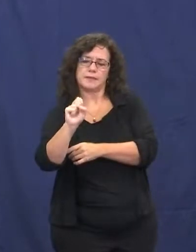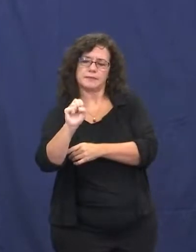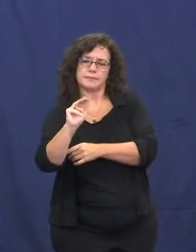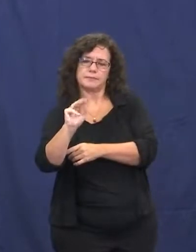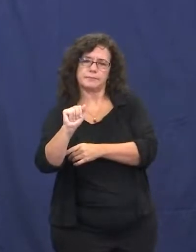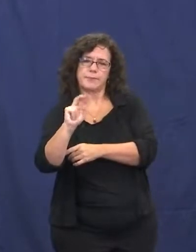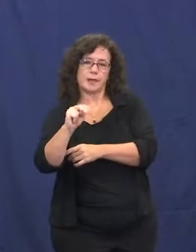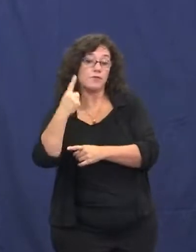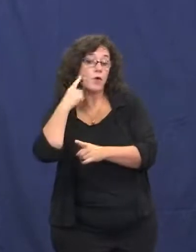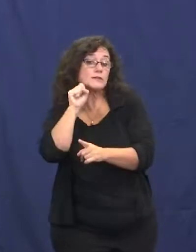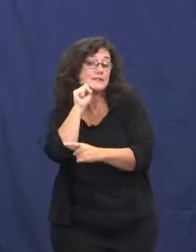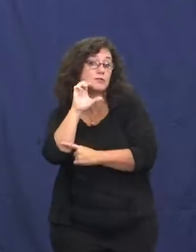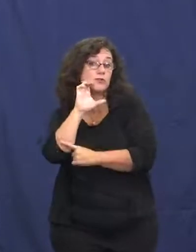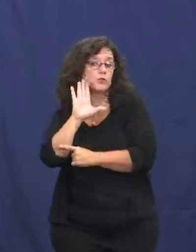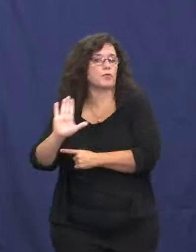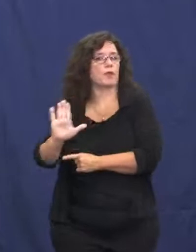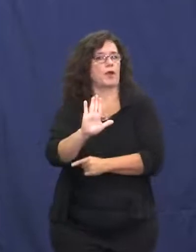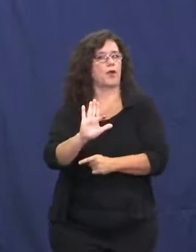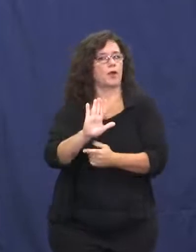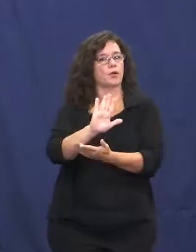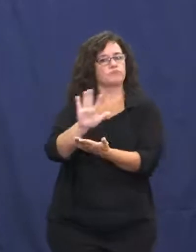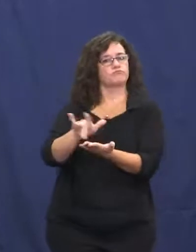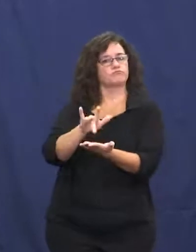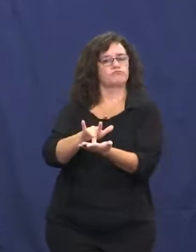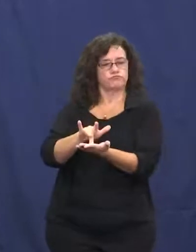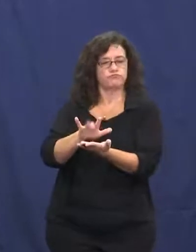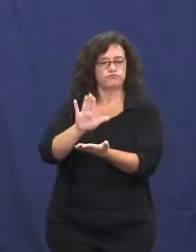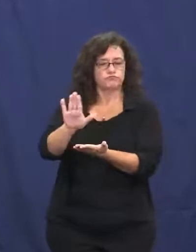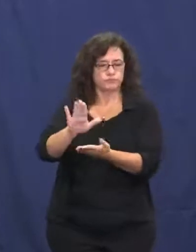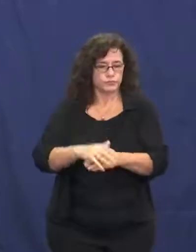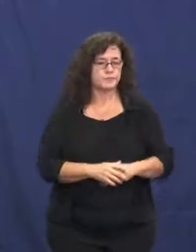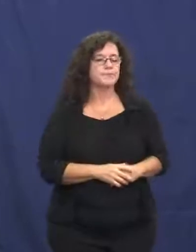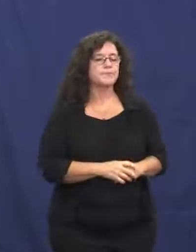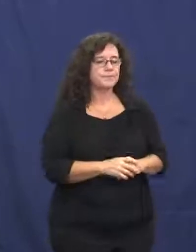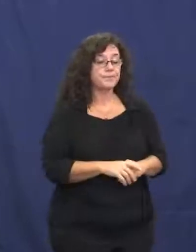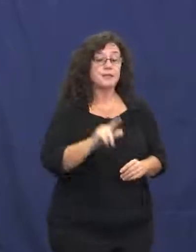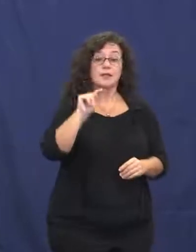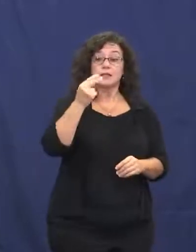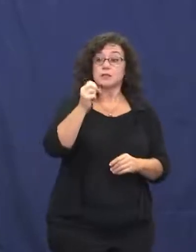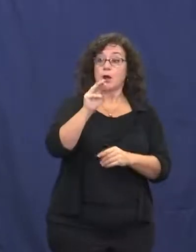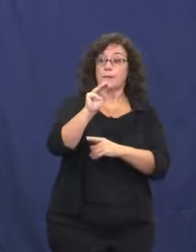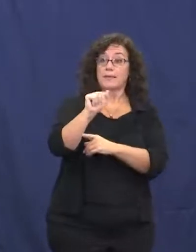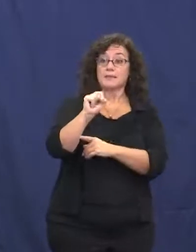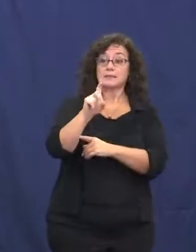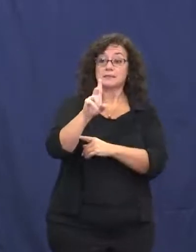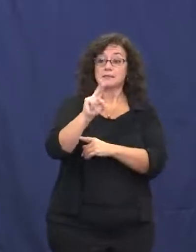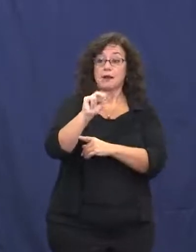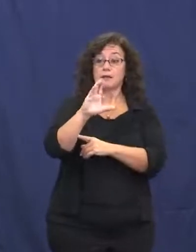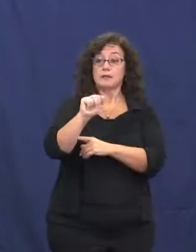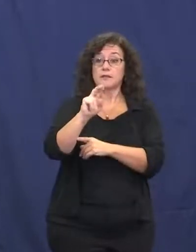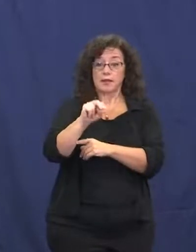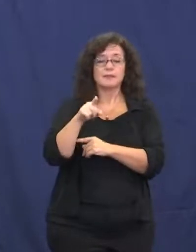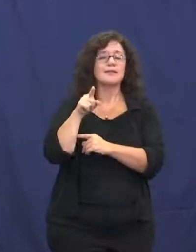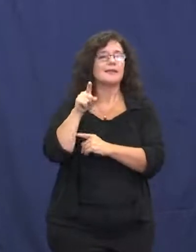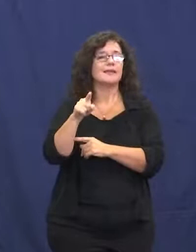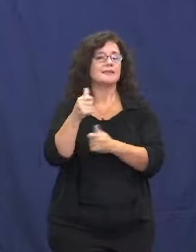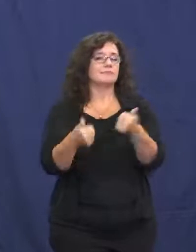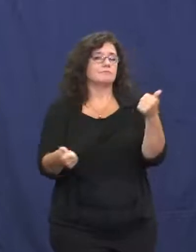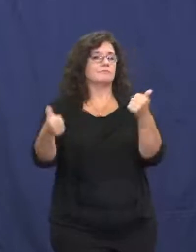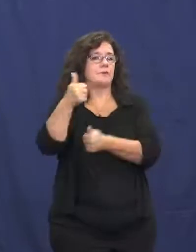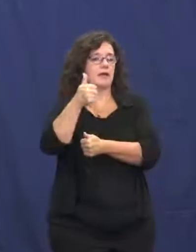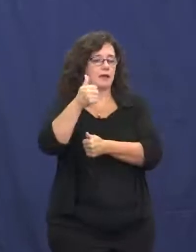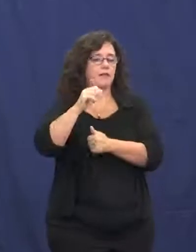Today we will also hear from Dr. Thomas Duncan, our Trauma Medical Director of Ventura County Medical Center. He will talk about our